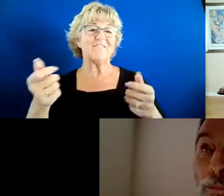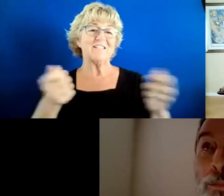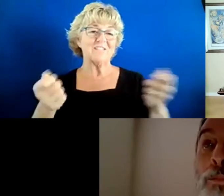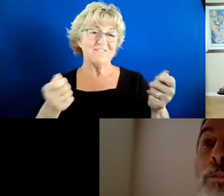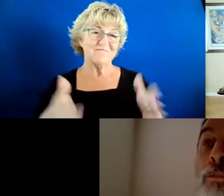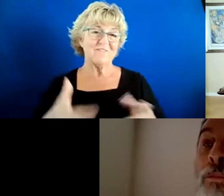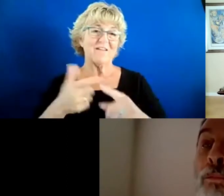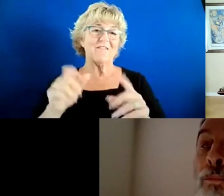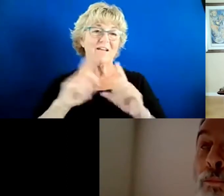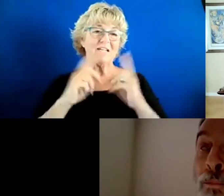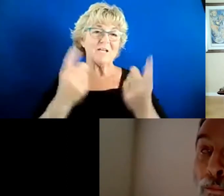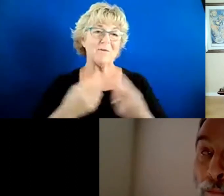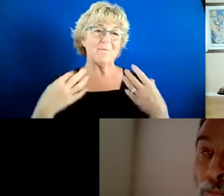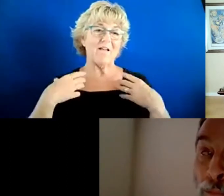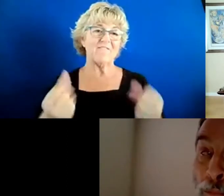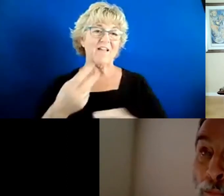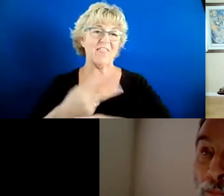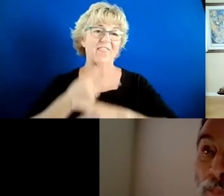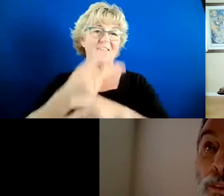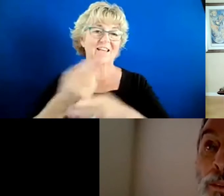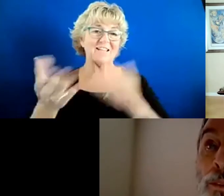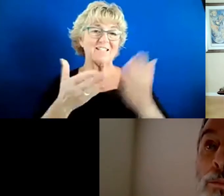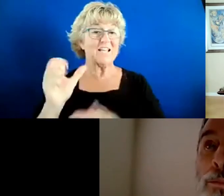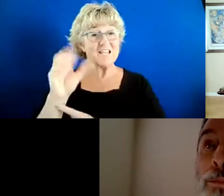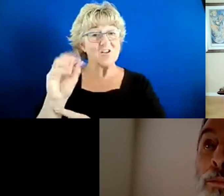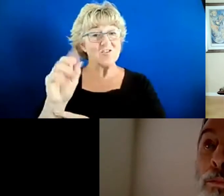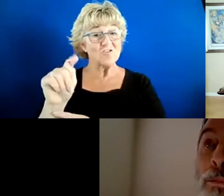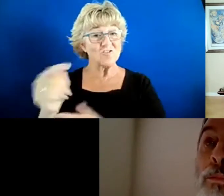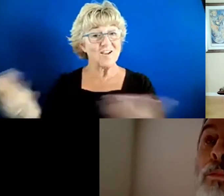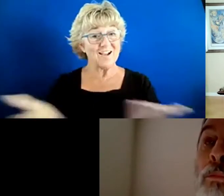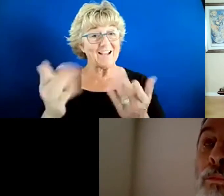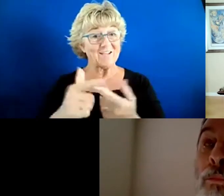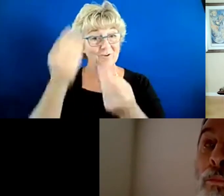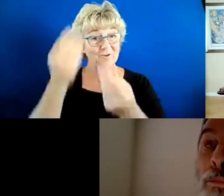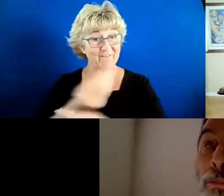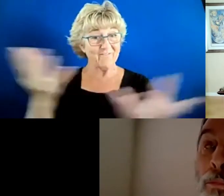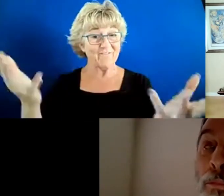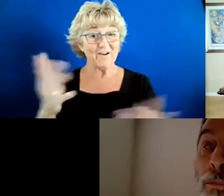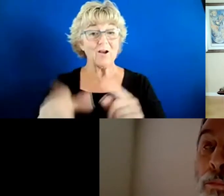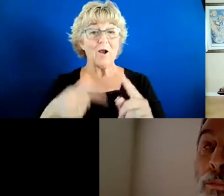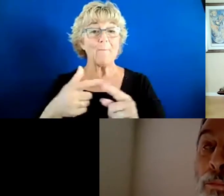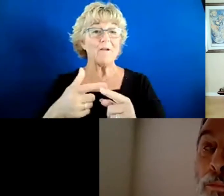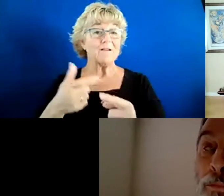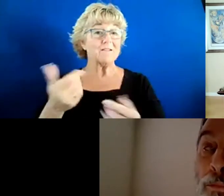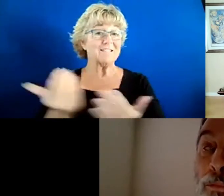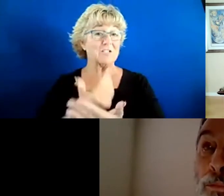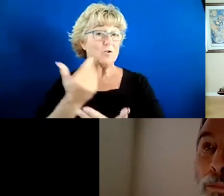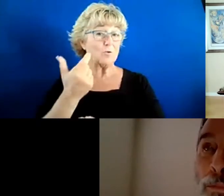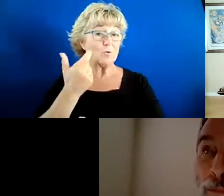from Department of Healthcare Services. Scott is here to inform us about upcoming